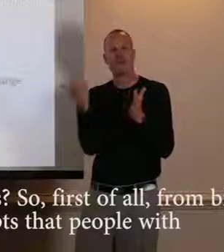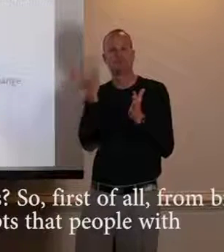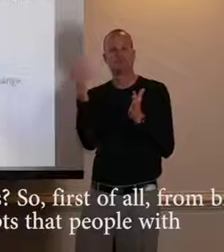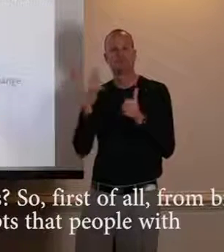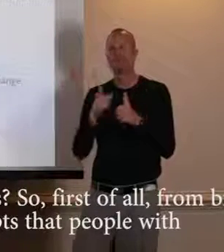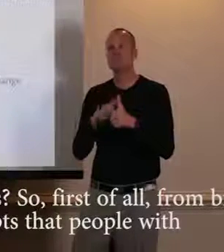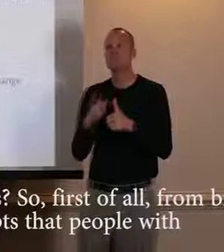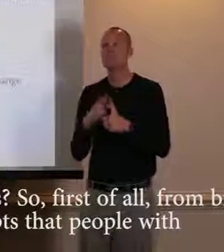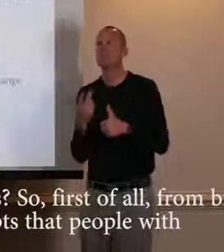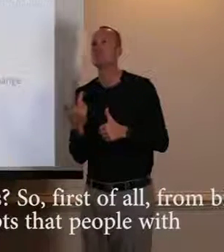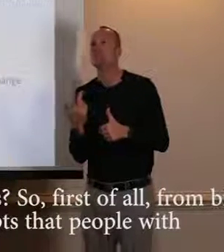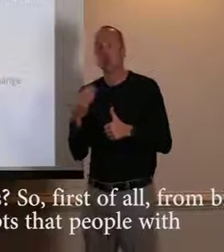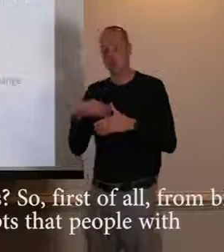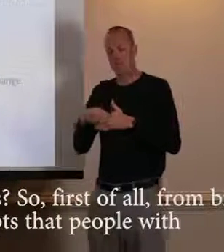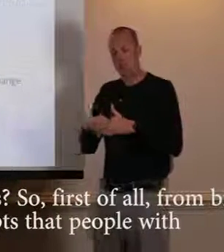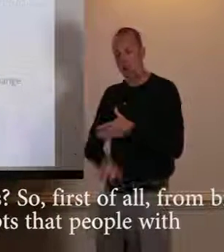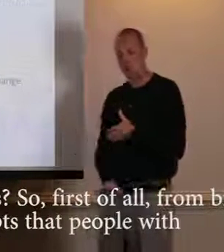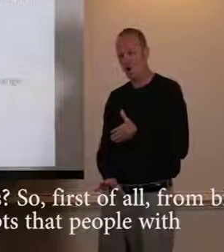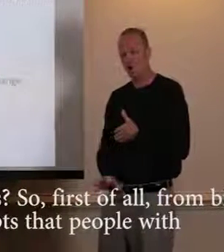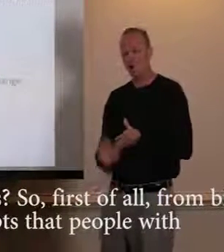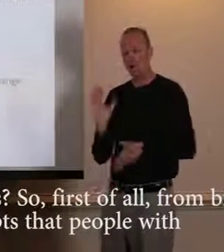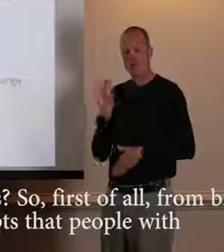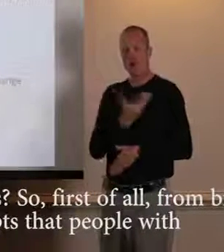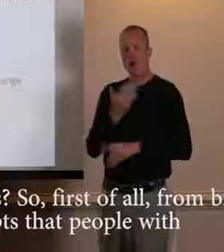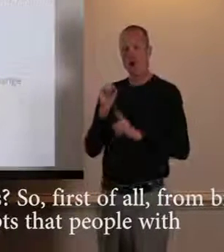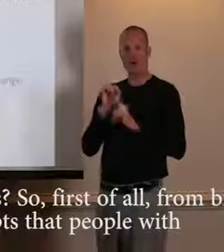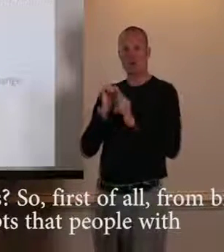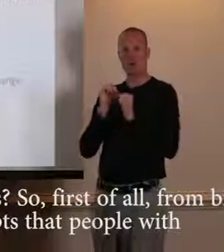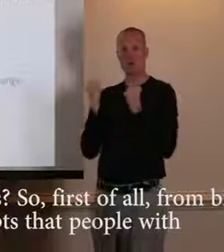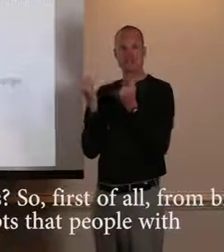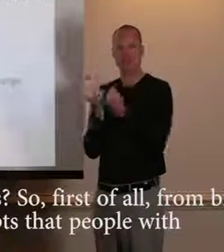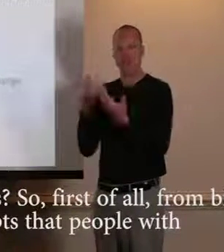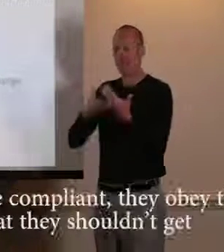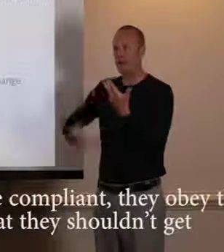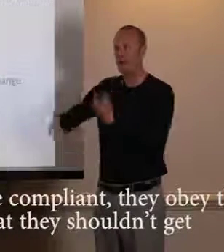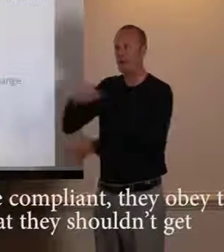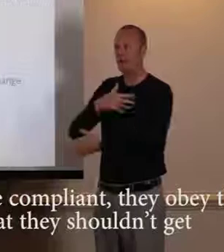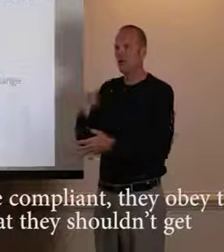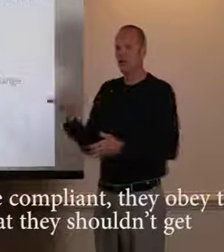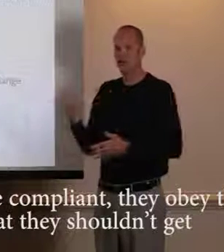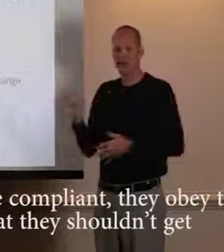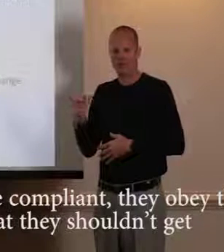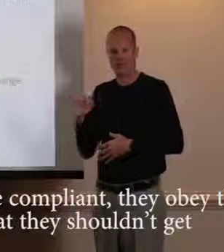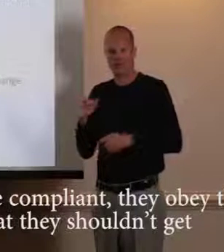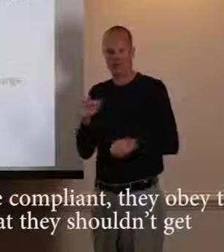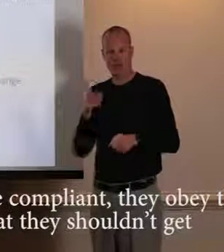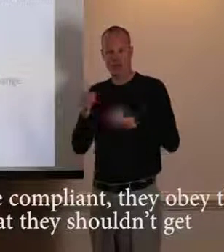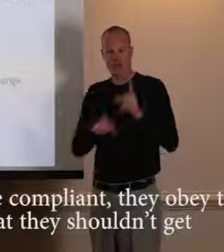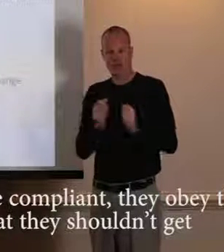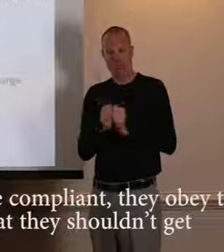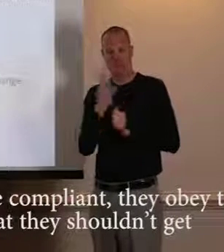from birth, our society really, really accepts that people with disabilities are supposed to